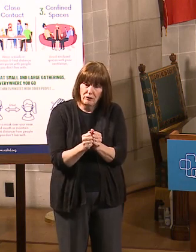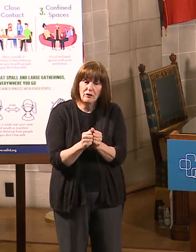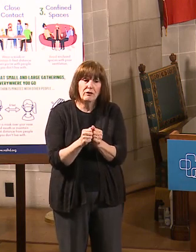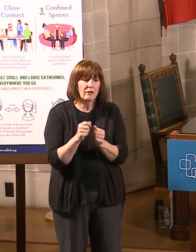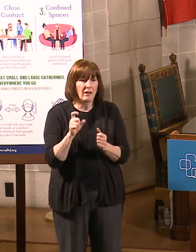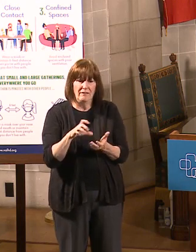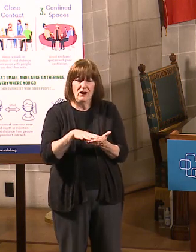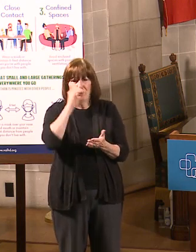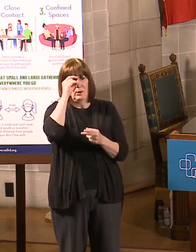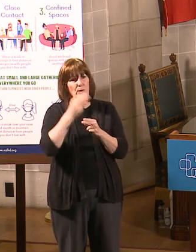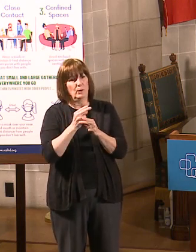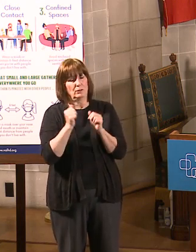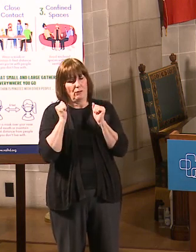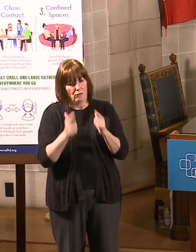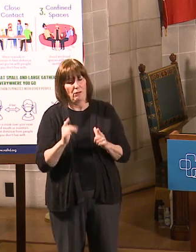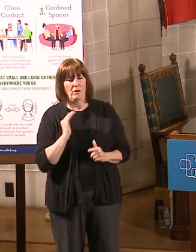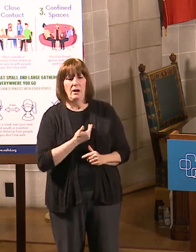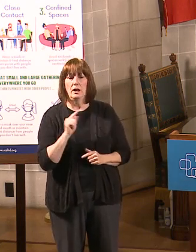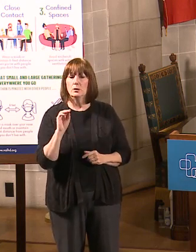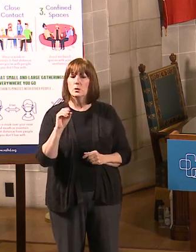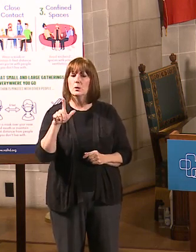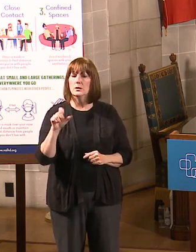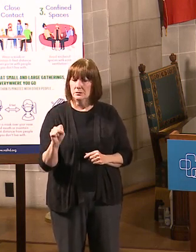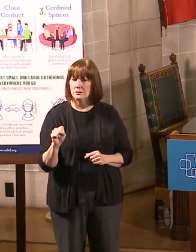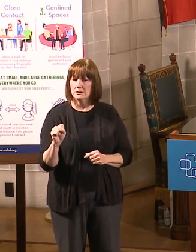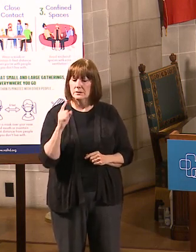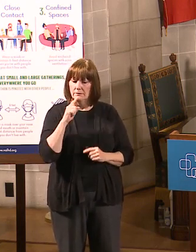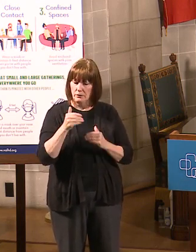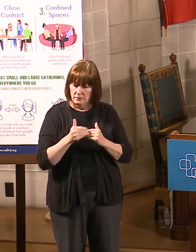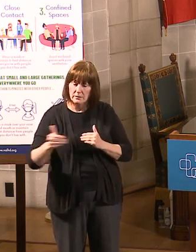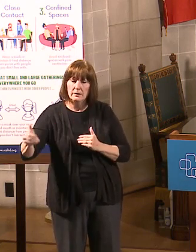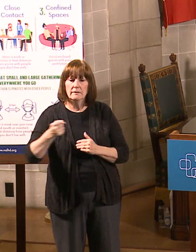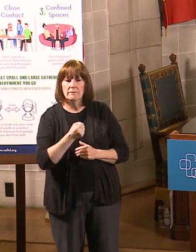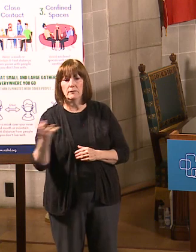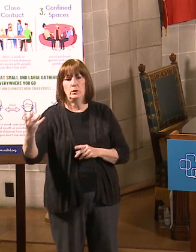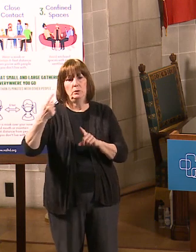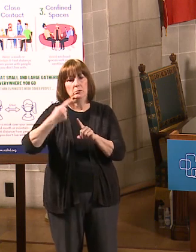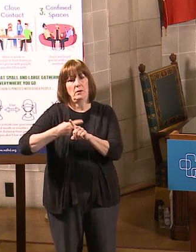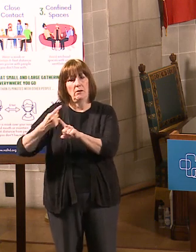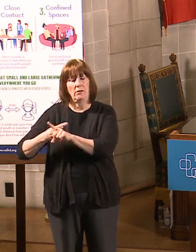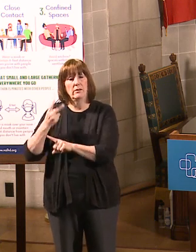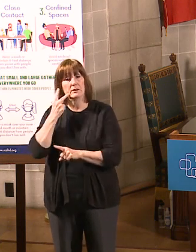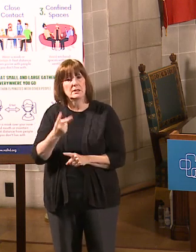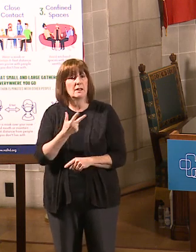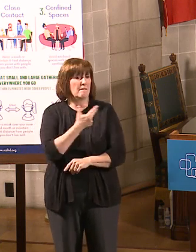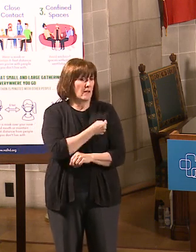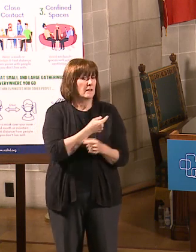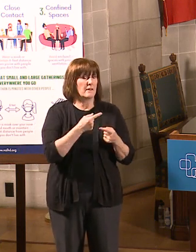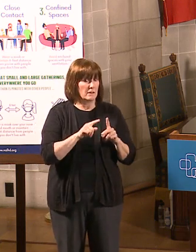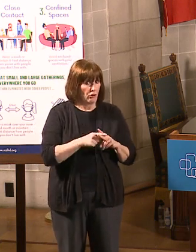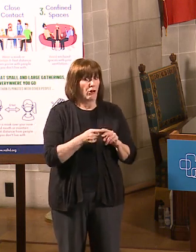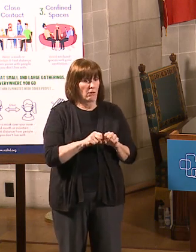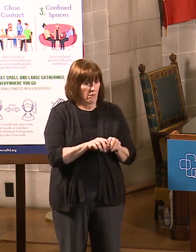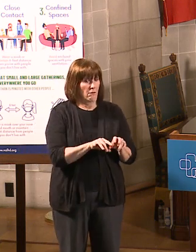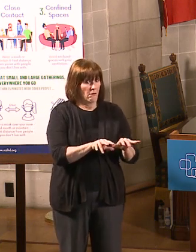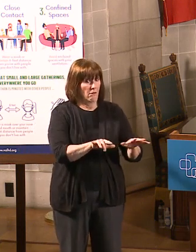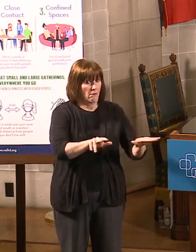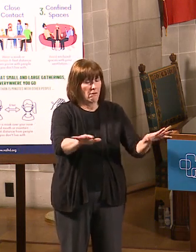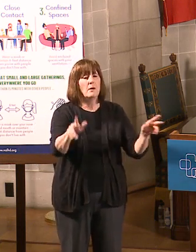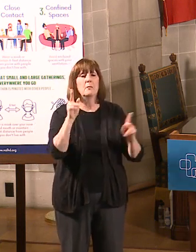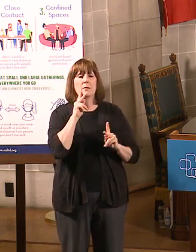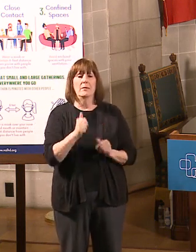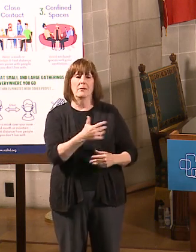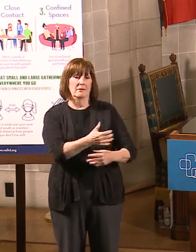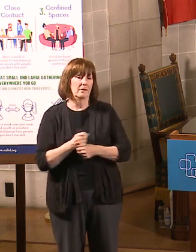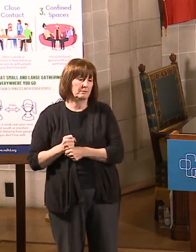use all of our tools and use them for the next several months as we see the vaccine comes out and gets ramped up.